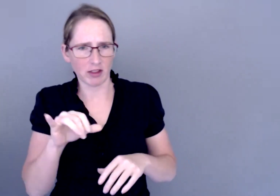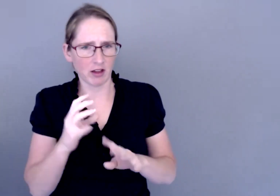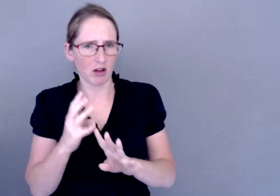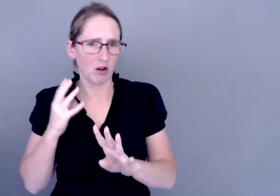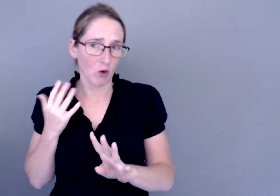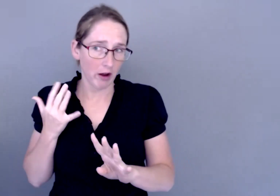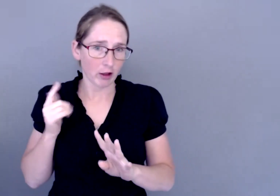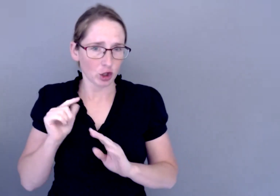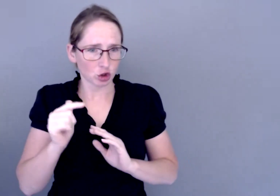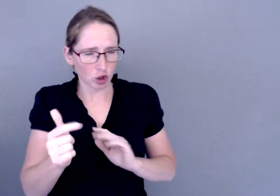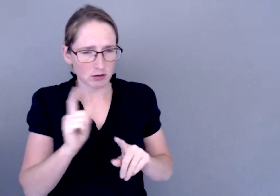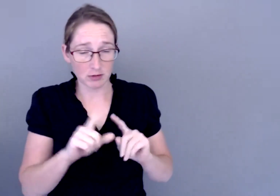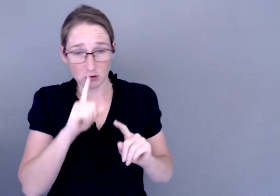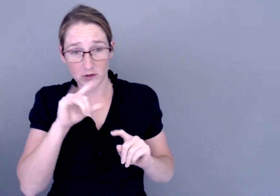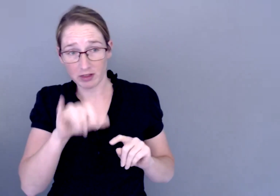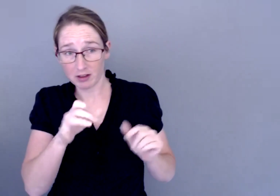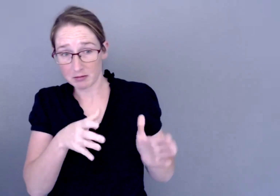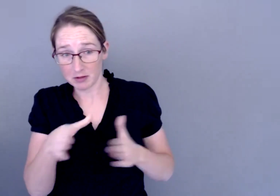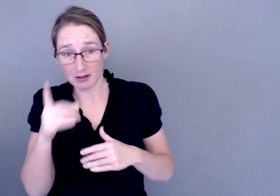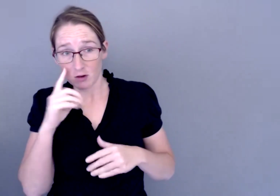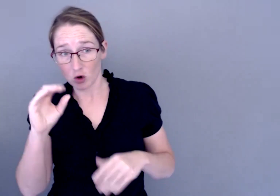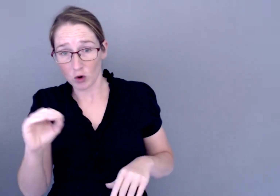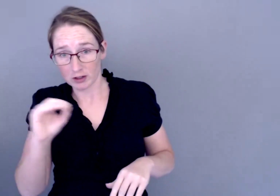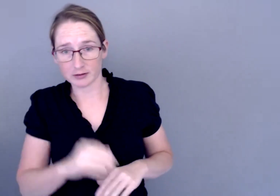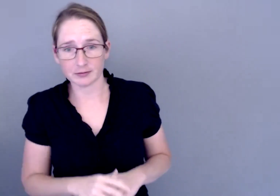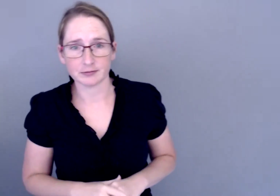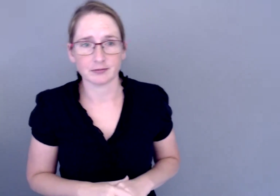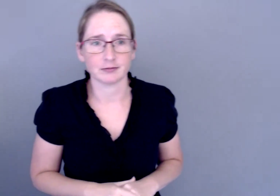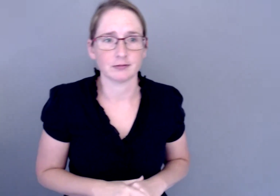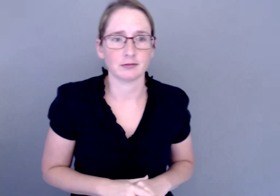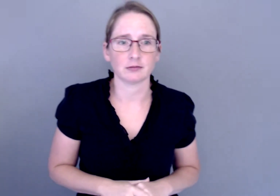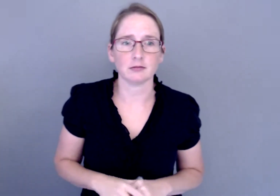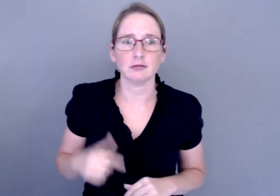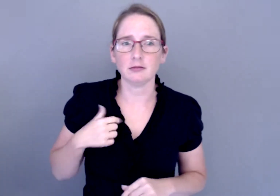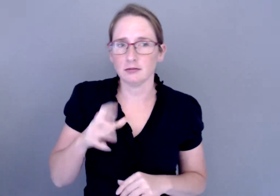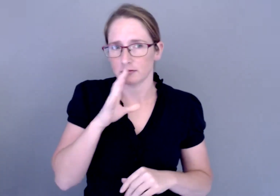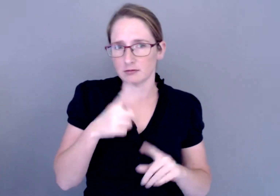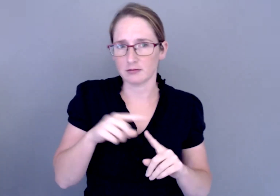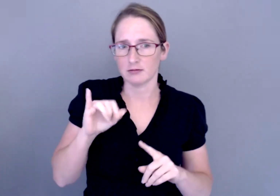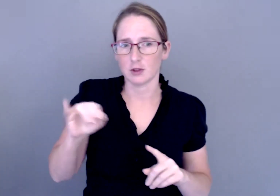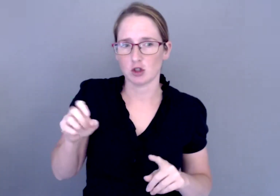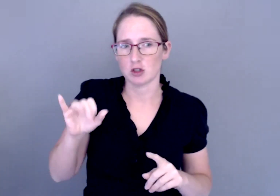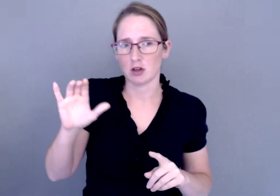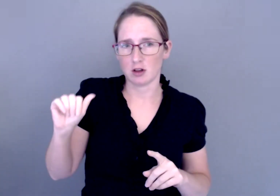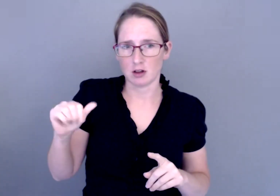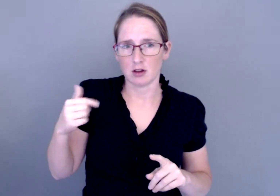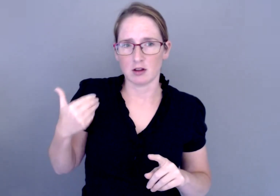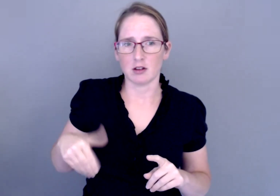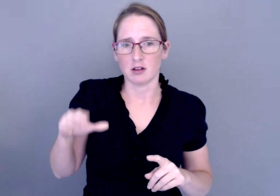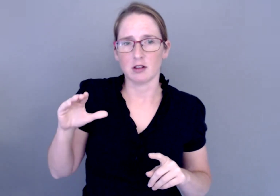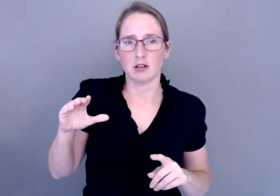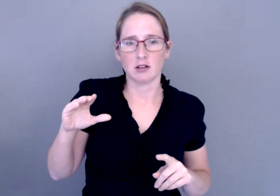that is that a plan for Oregon? I can speak to that, James. So Jessica Maya Hoffman, I'm the Deputy Director